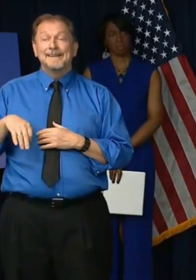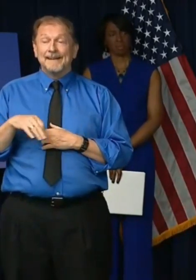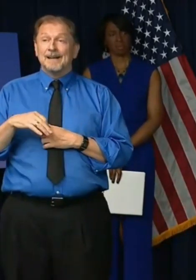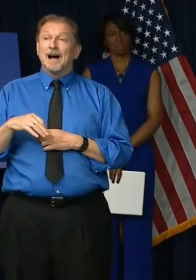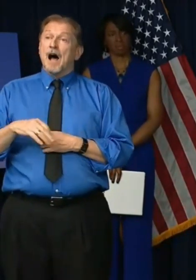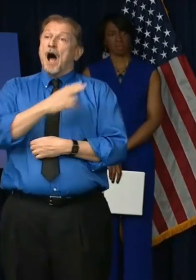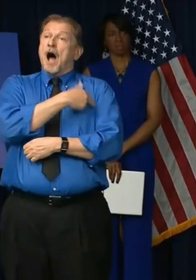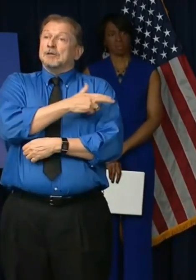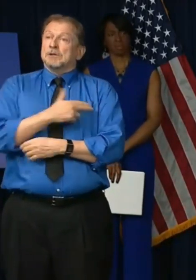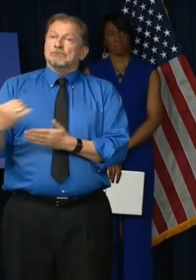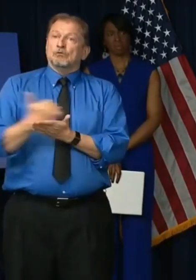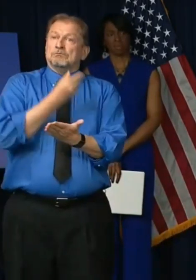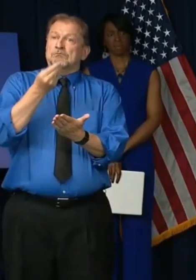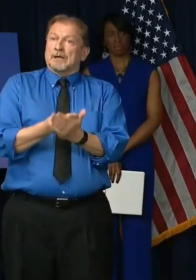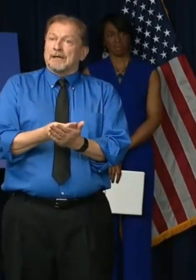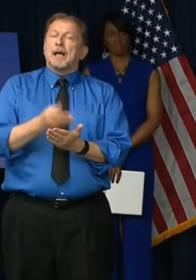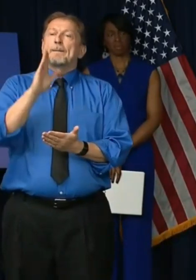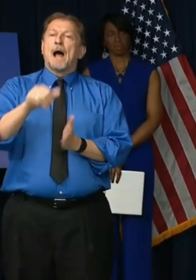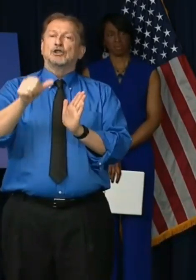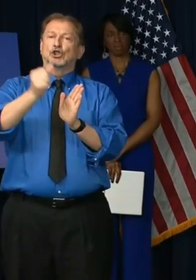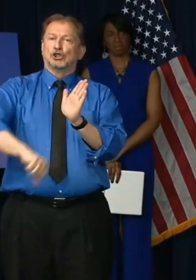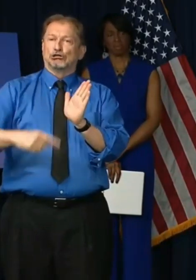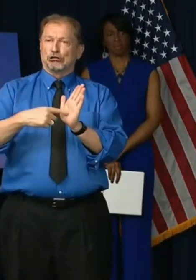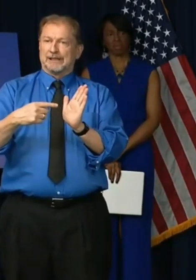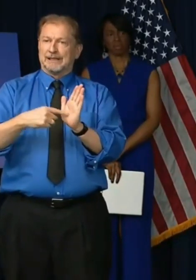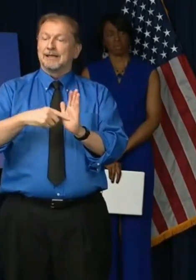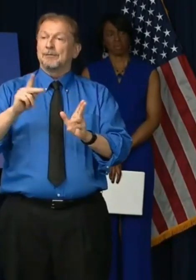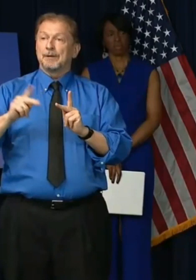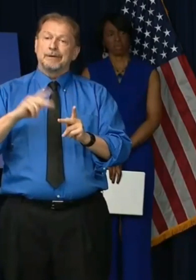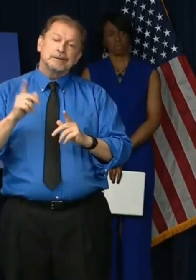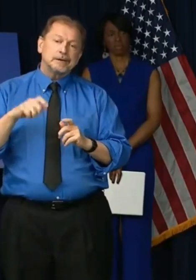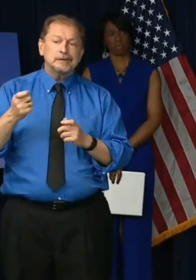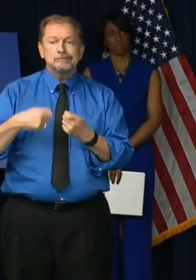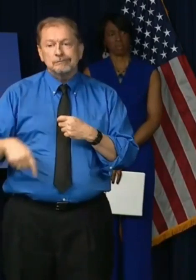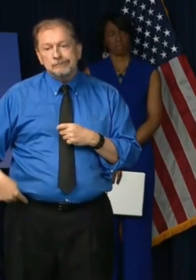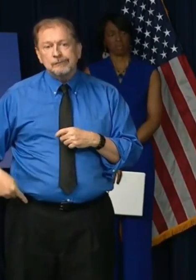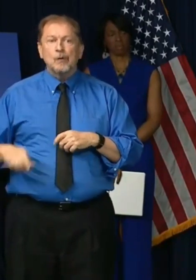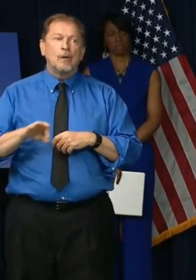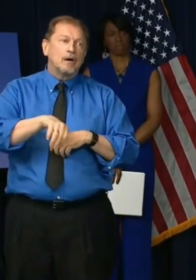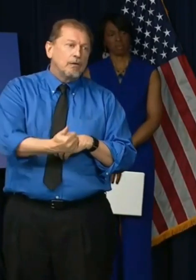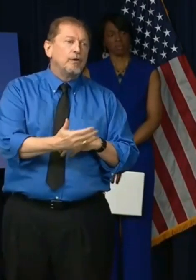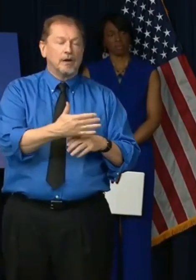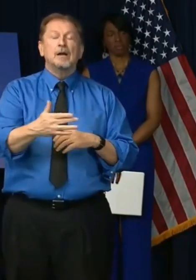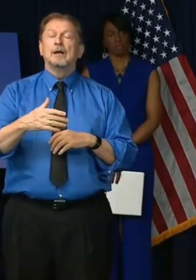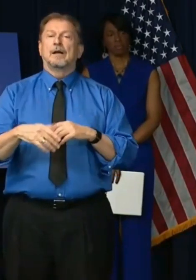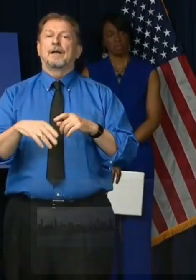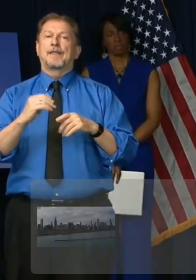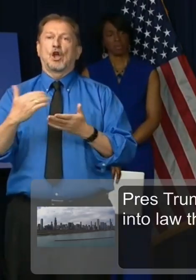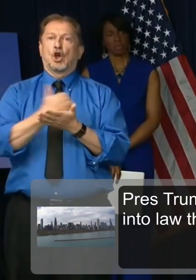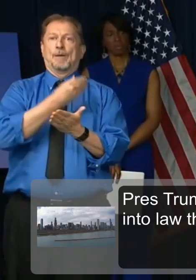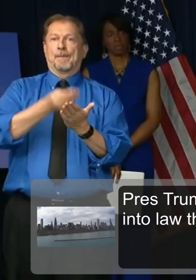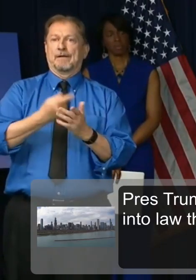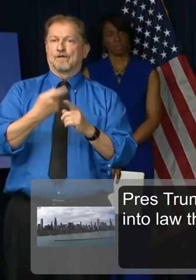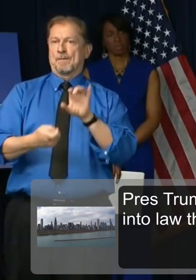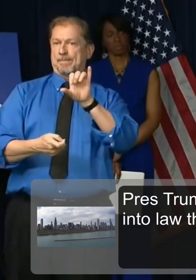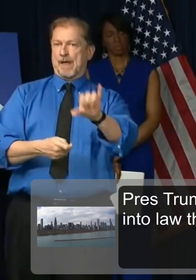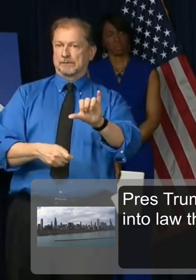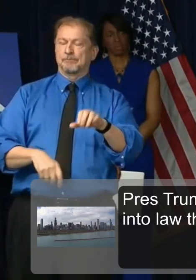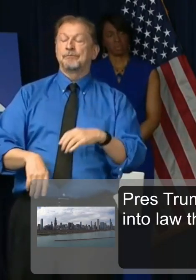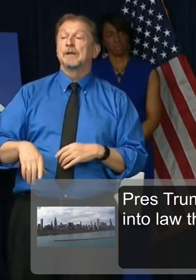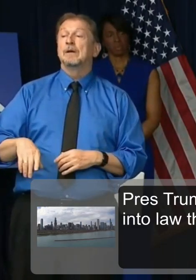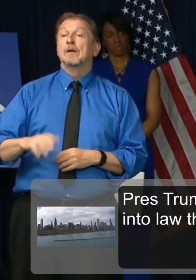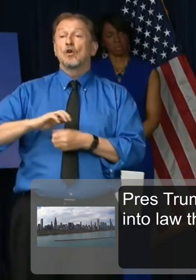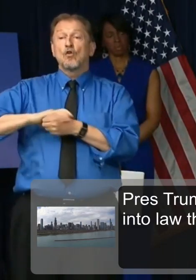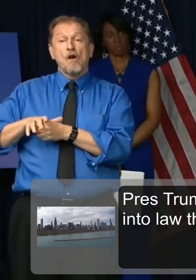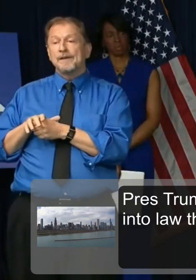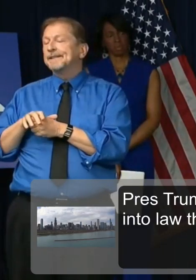money on elective surgeries, that's true. And one of the reasons that we allowed some hospitals